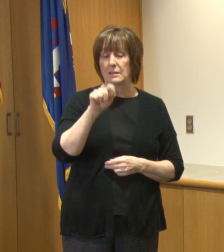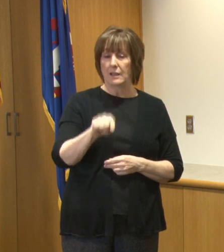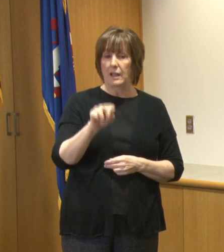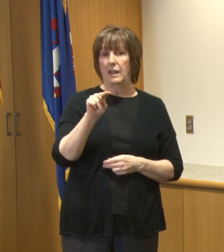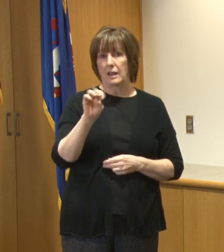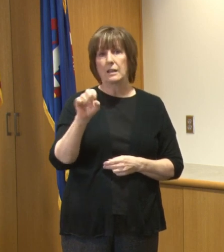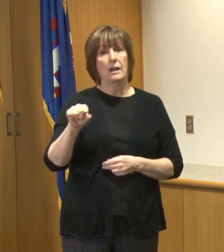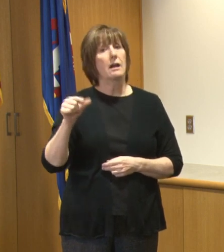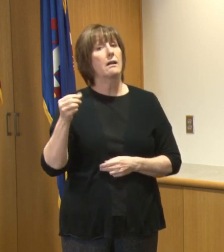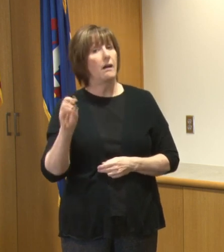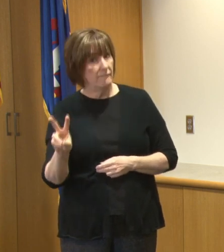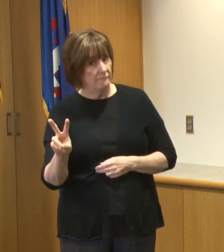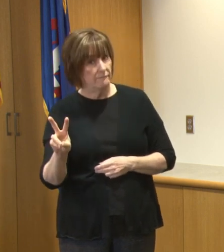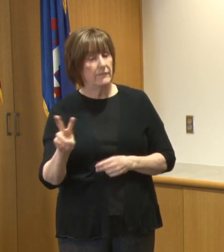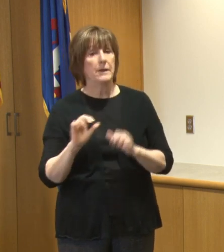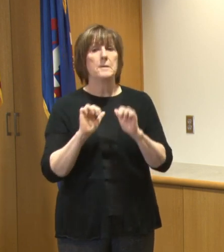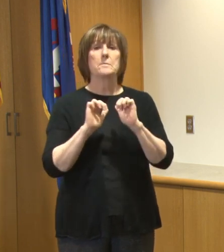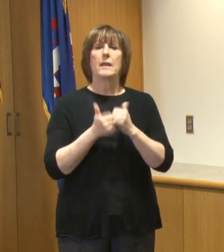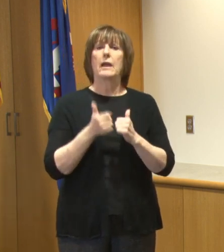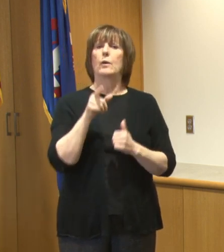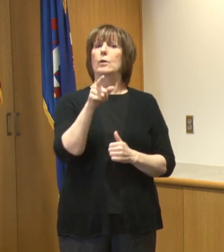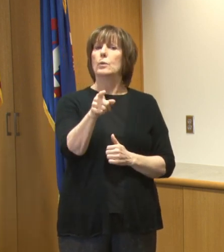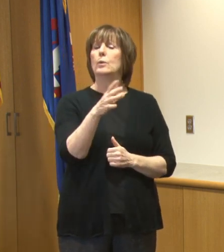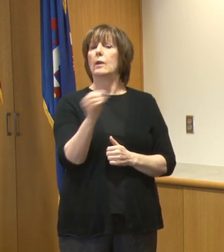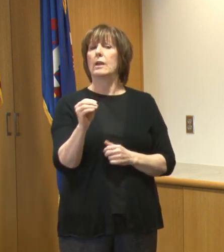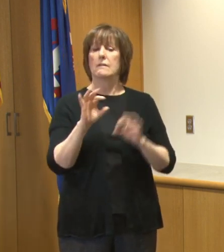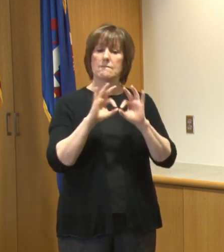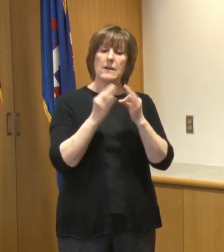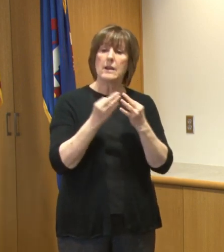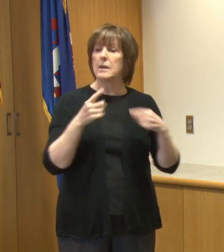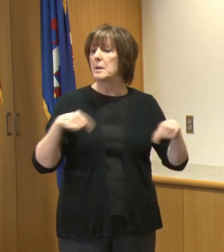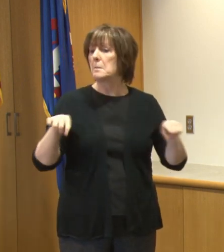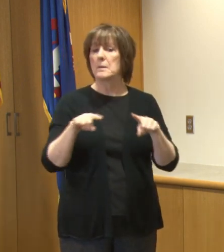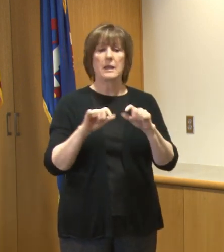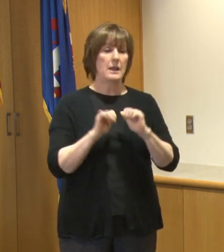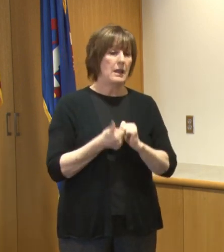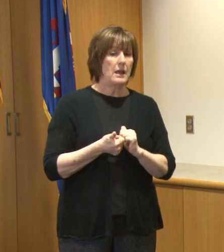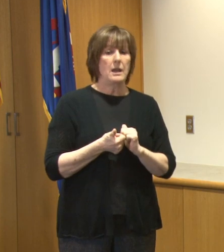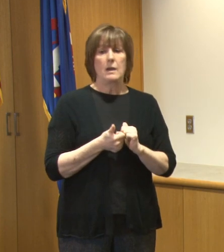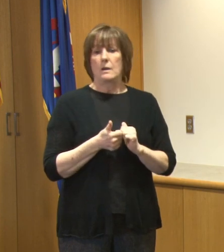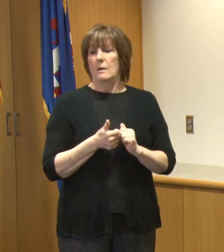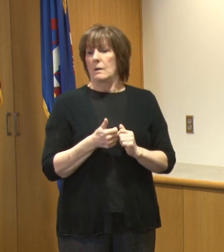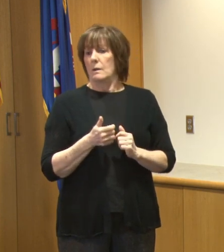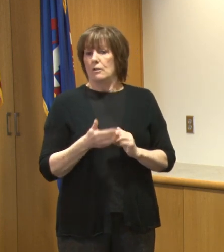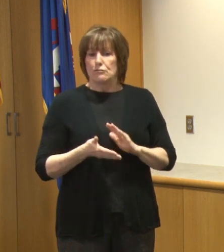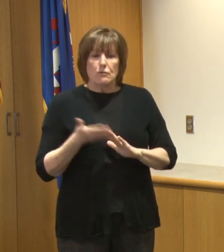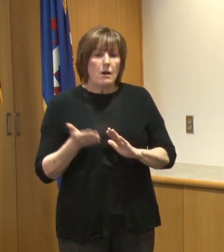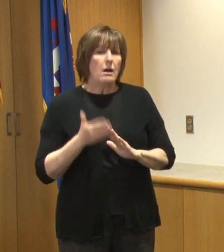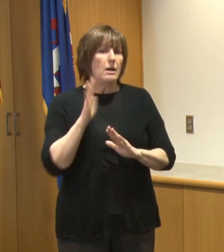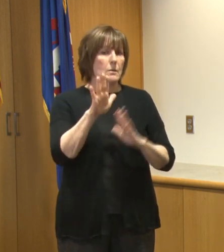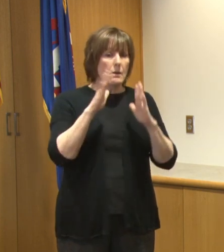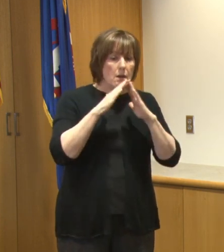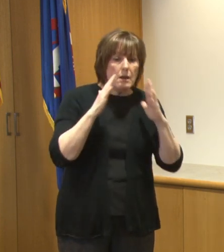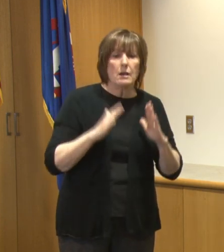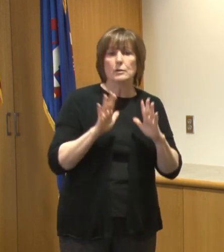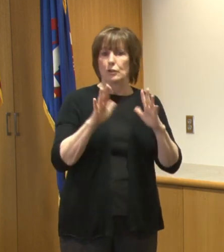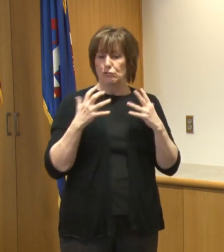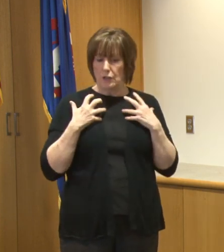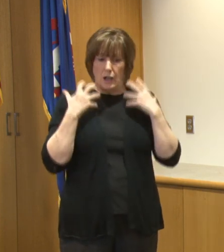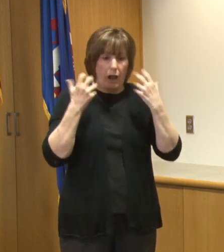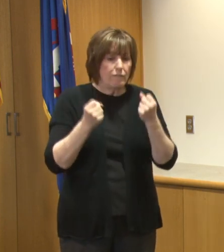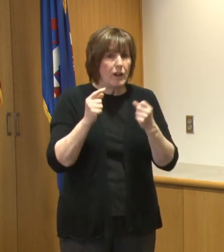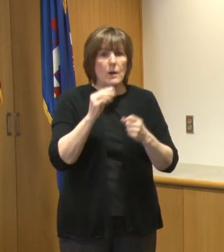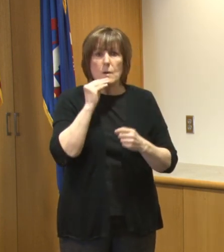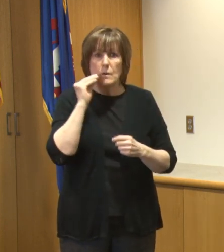covid19.lincoln.ne.gov. The way that you and those in your family manage your household and your recovery at home matters